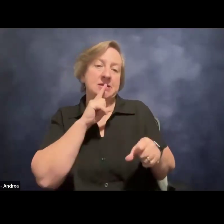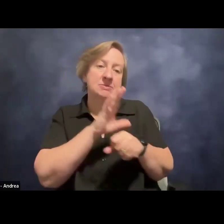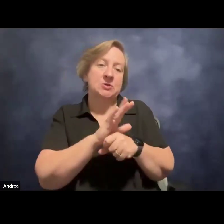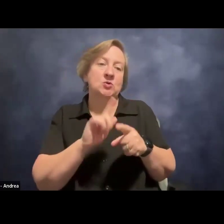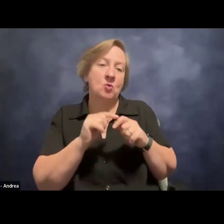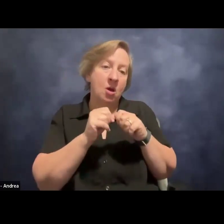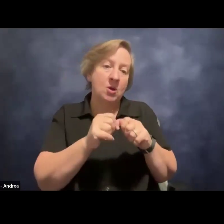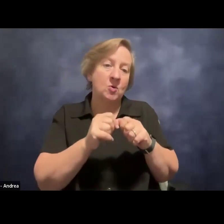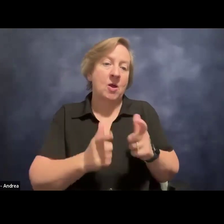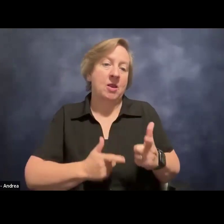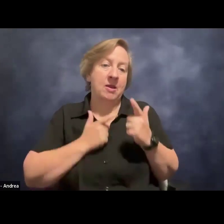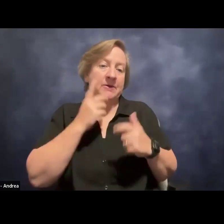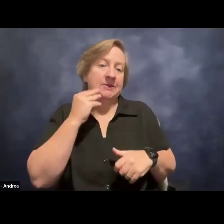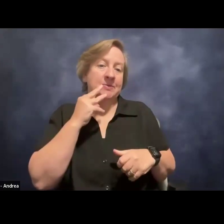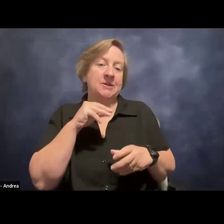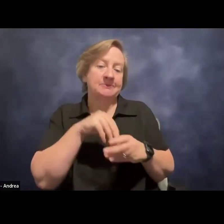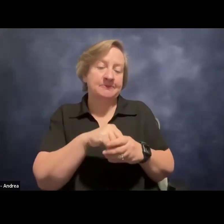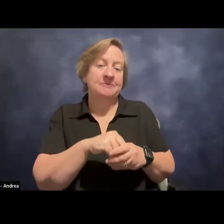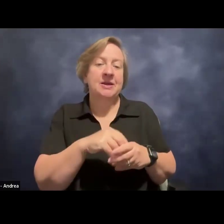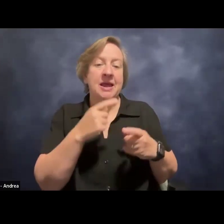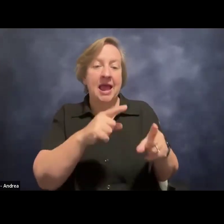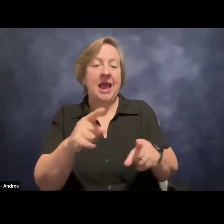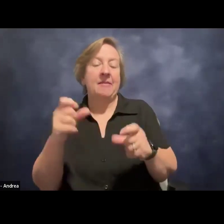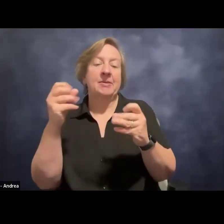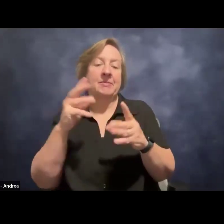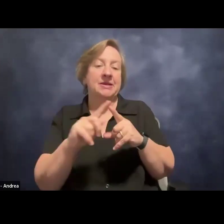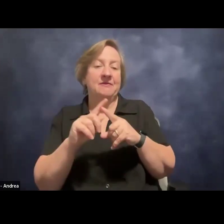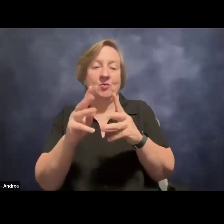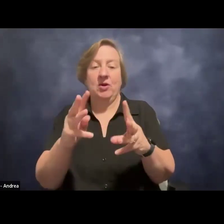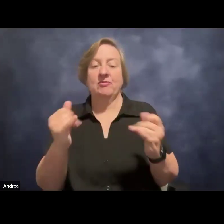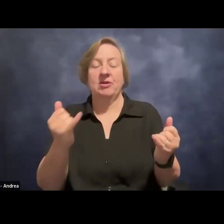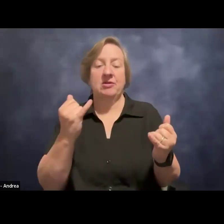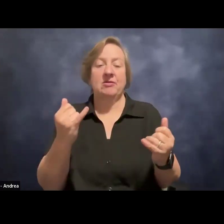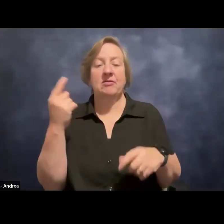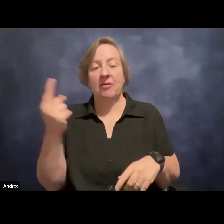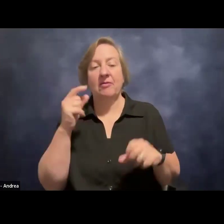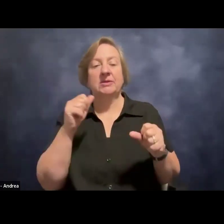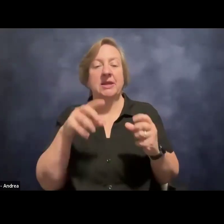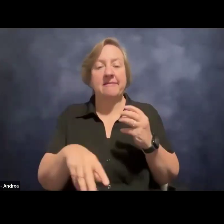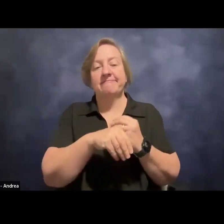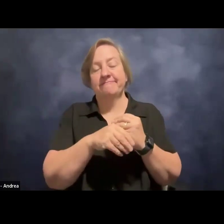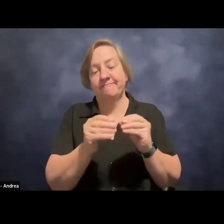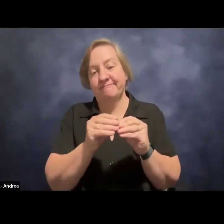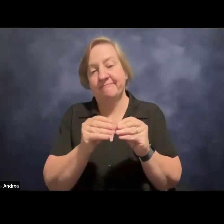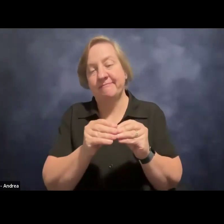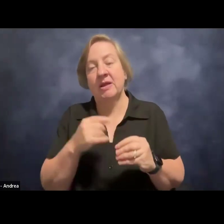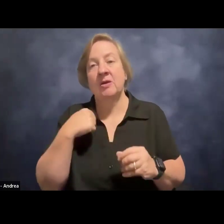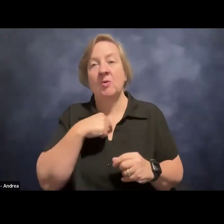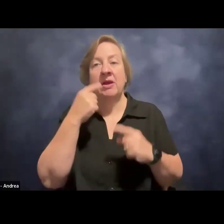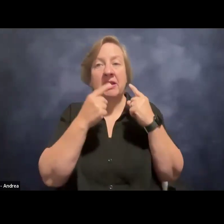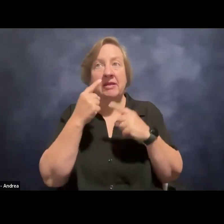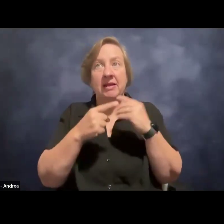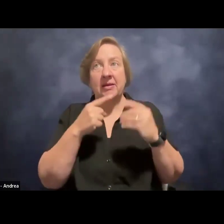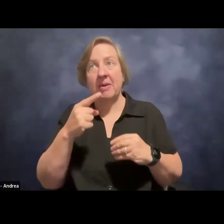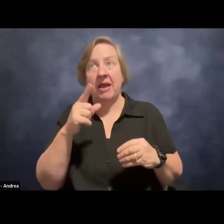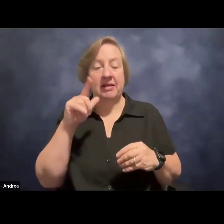input into our work. It happens in a lot of different ways right now, and there's always room to do more. So I think when we think about it, Tisha and I,